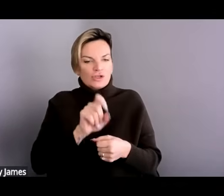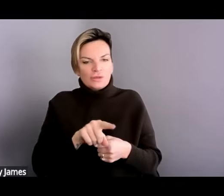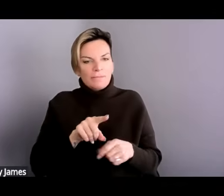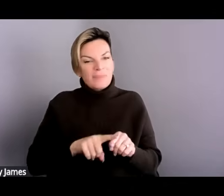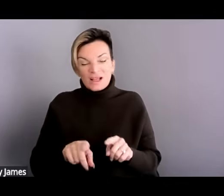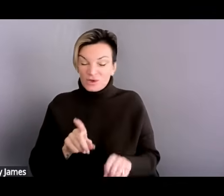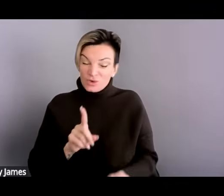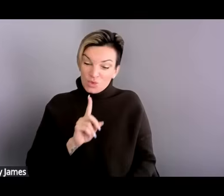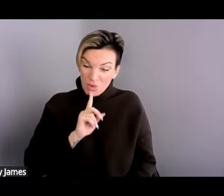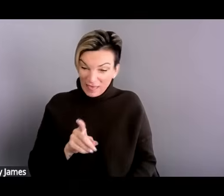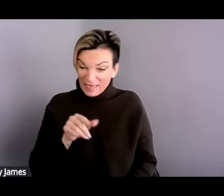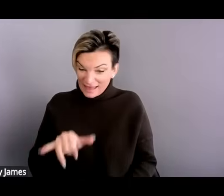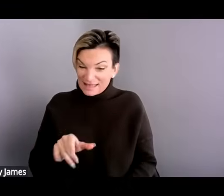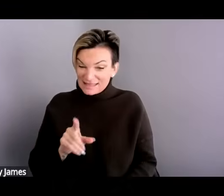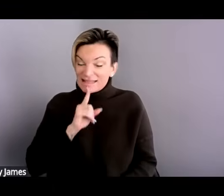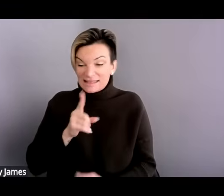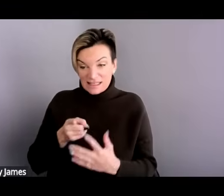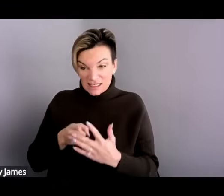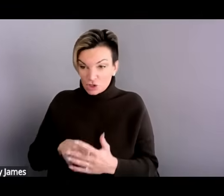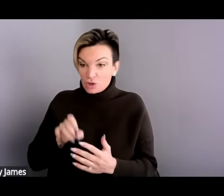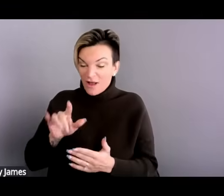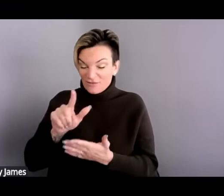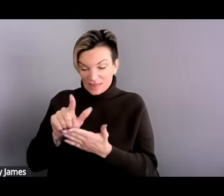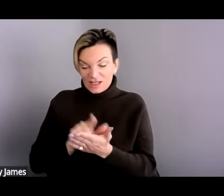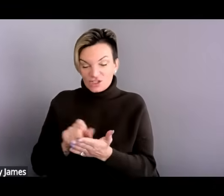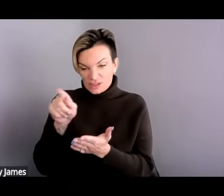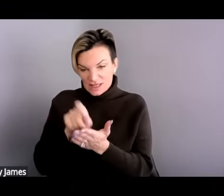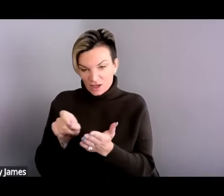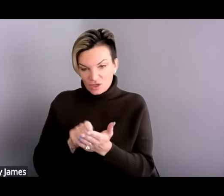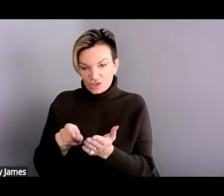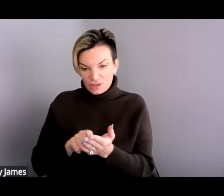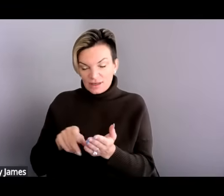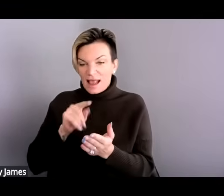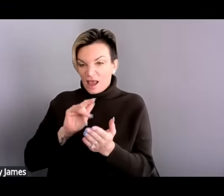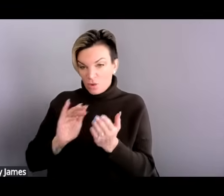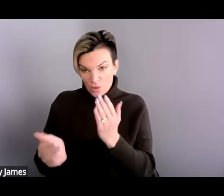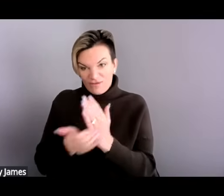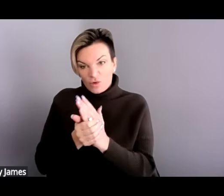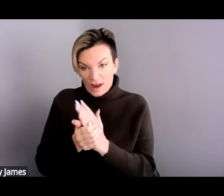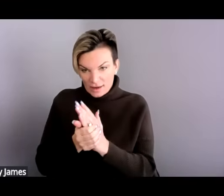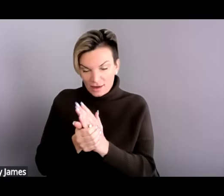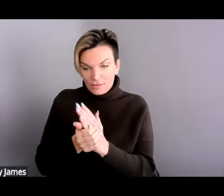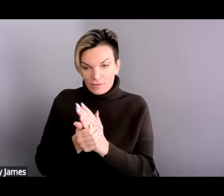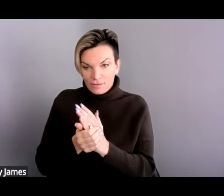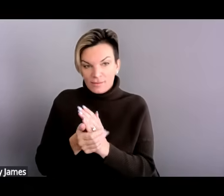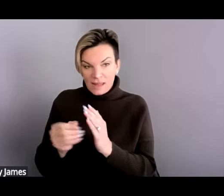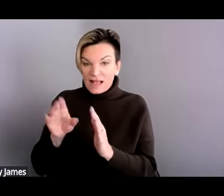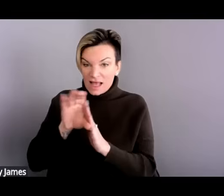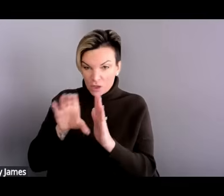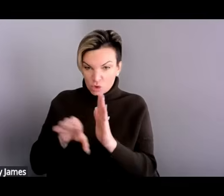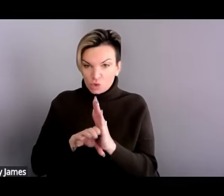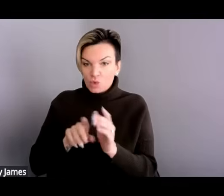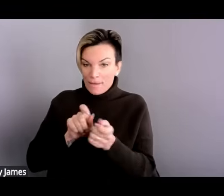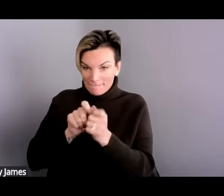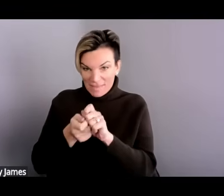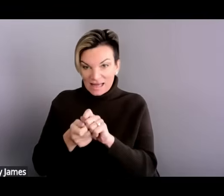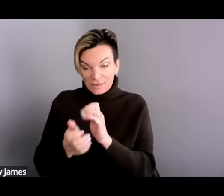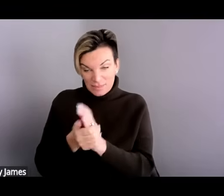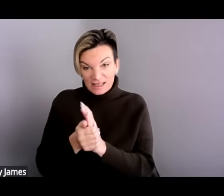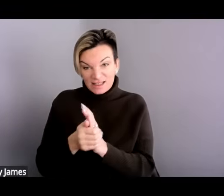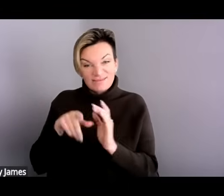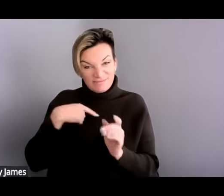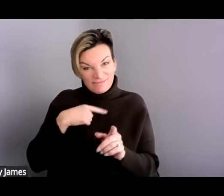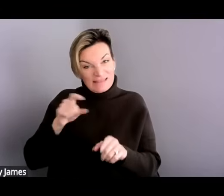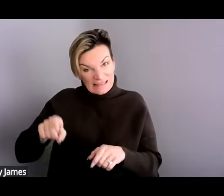of legislation, a referendum, and a constitutional amendment. Because each of them has a different